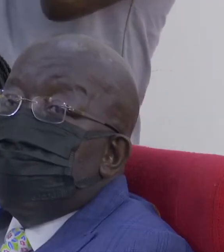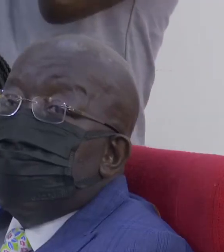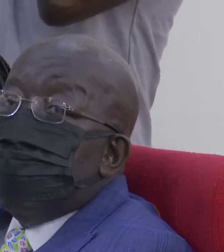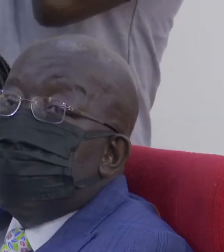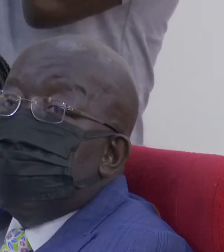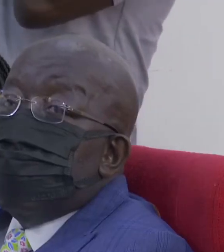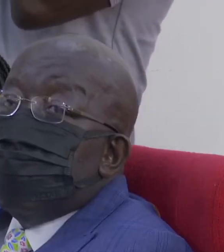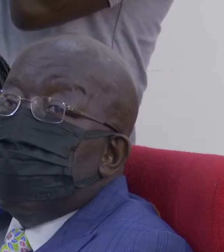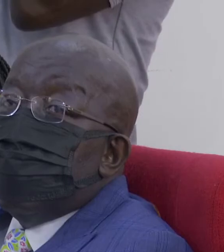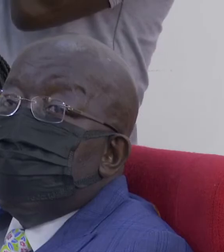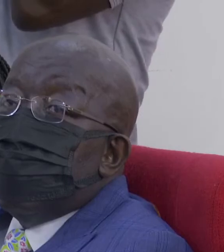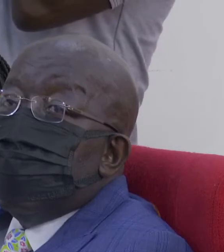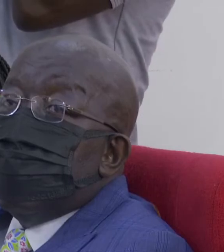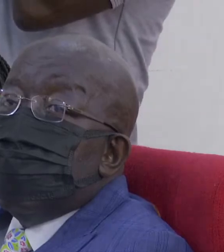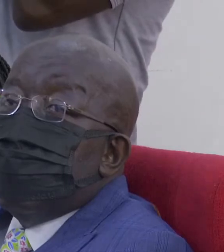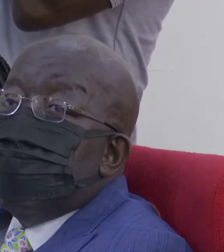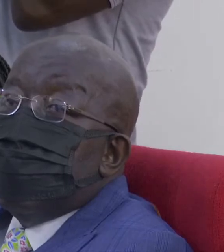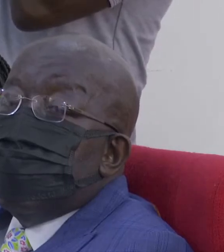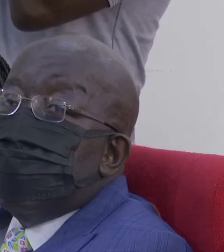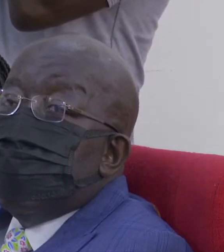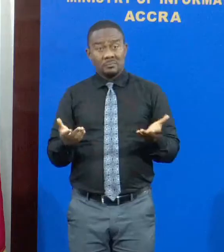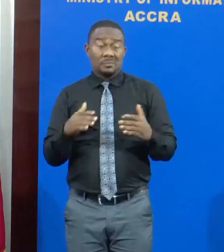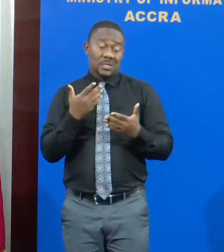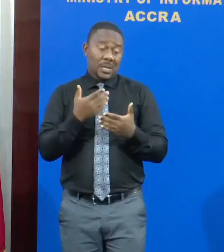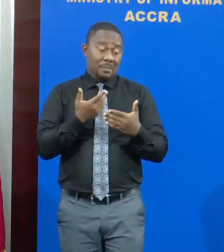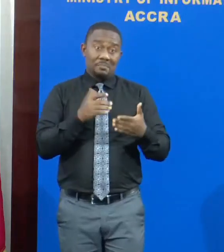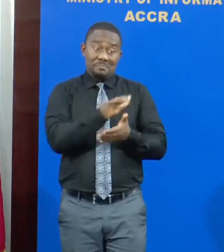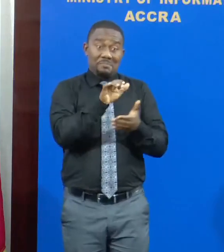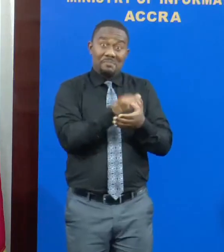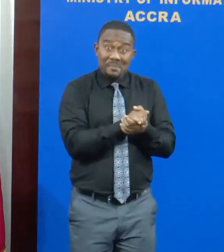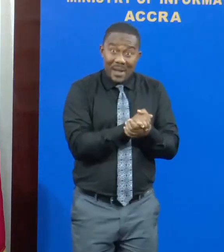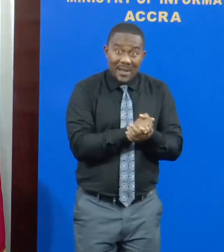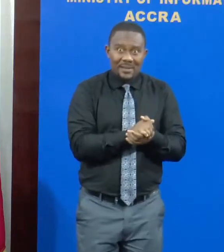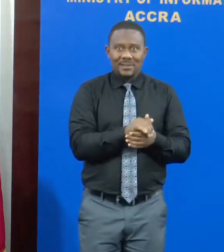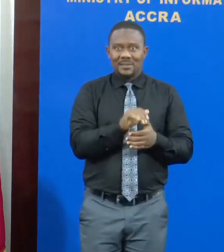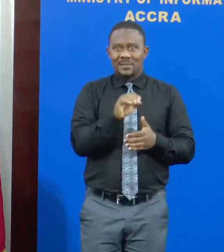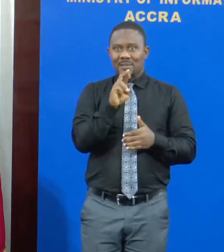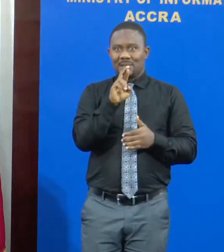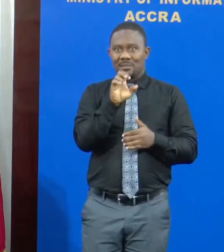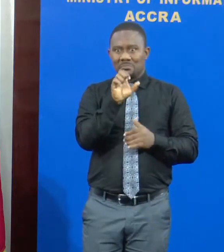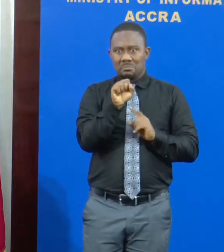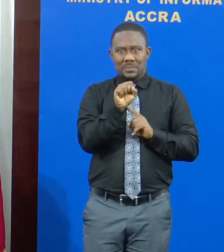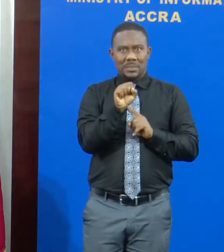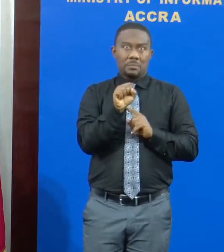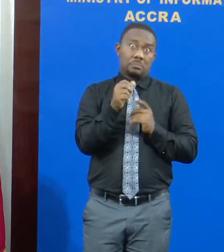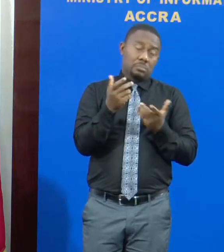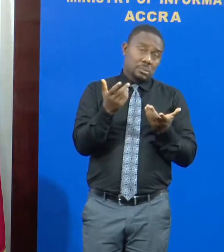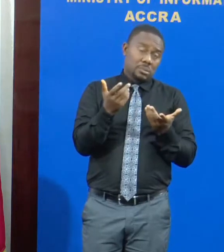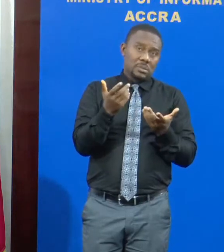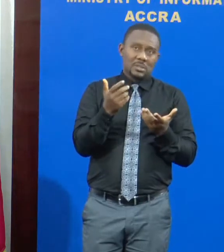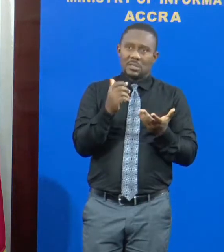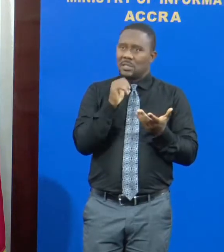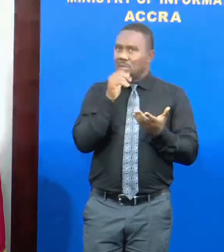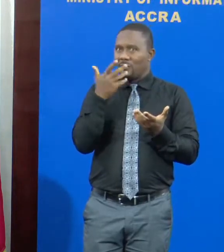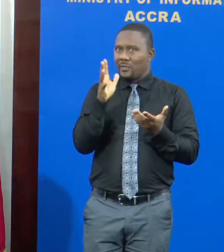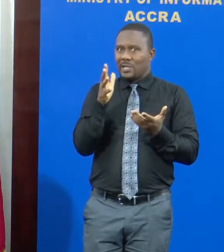or an addition of, somebody has become a Mrs. and has not gone through the appropriate legal